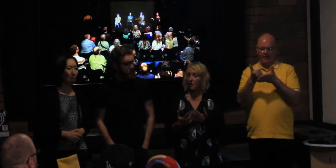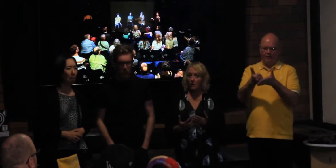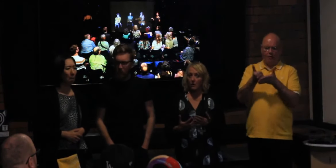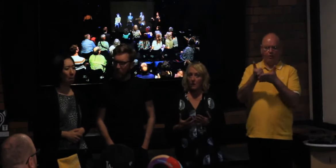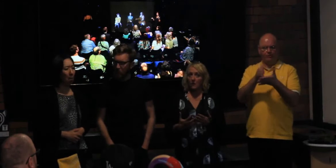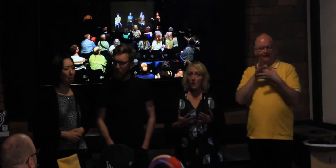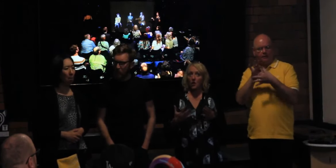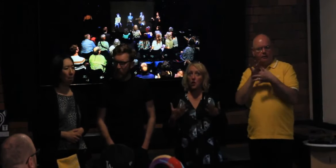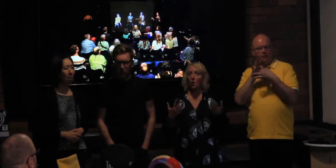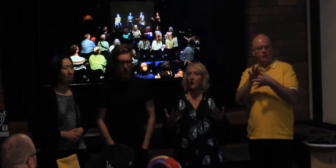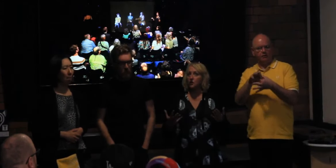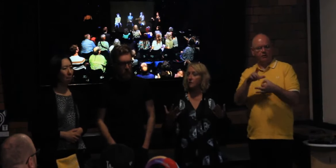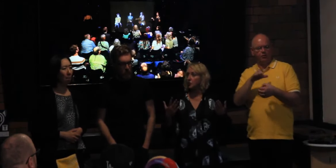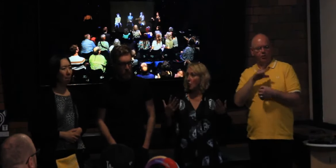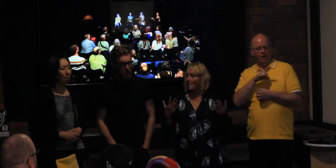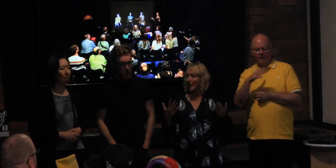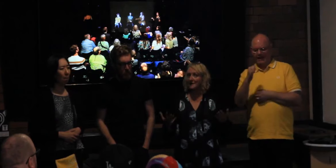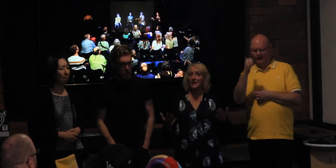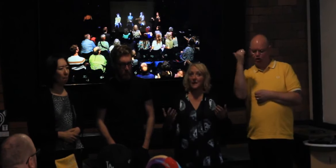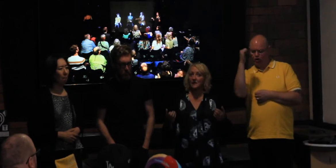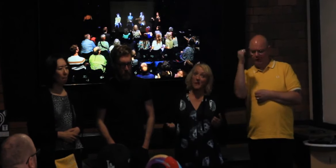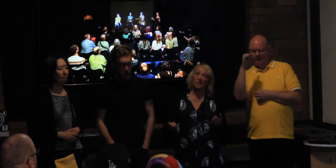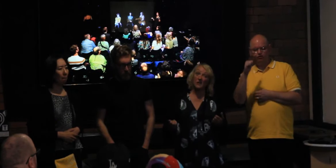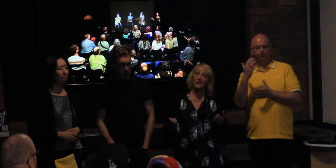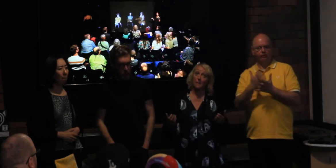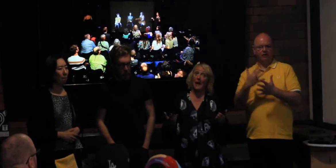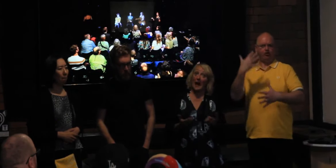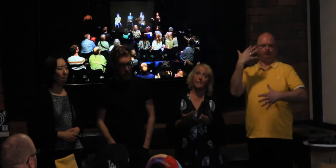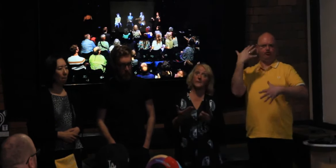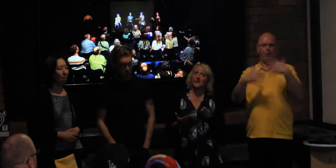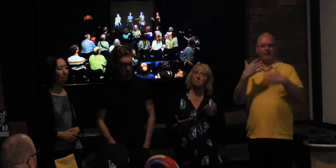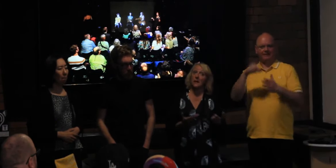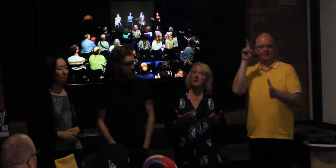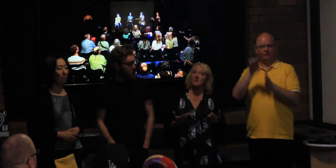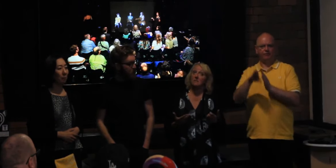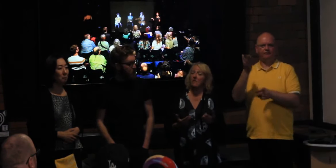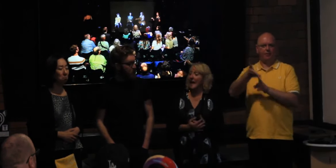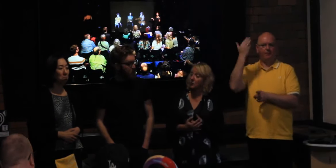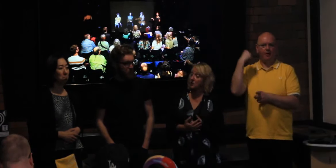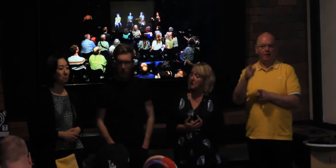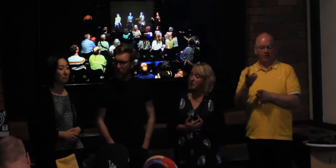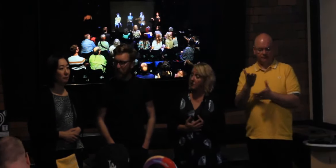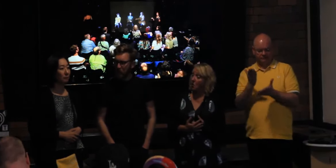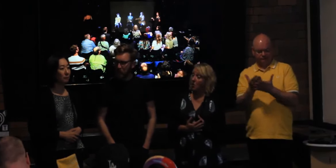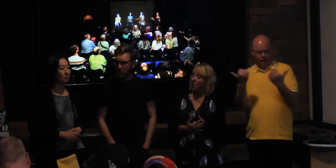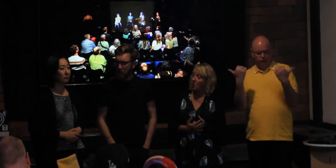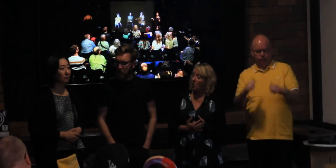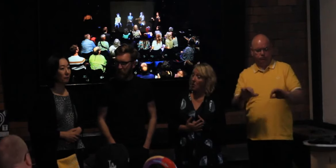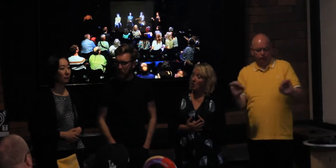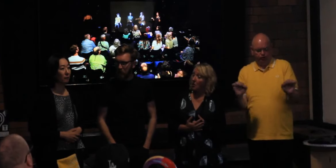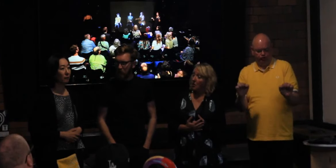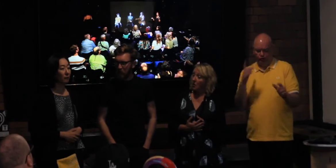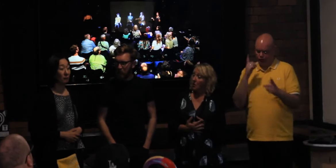over the knowledge of a traumatic experience that perhaps hasn't been recounted